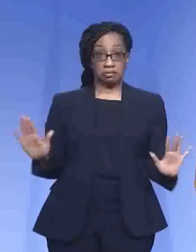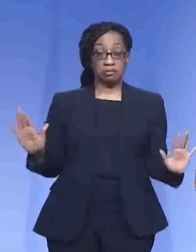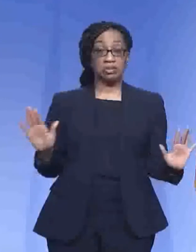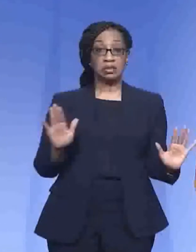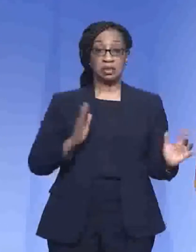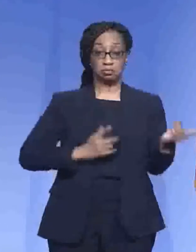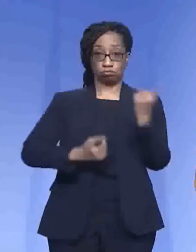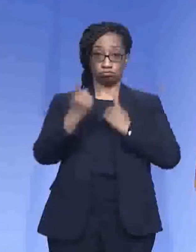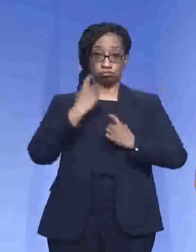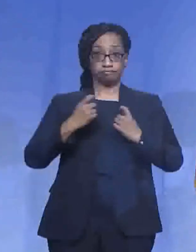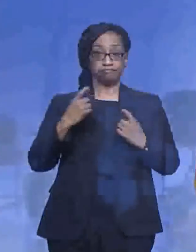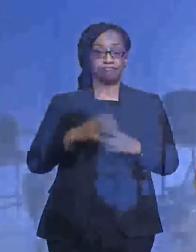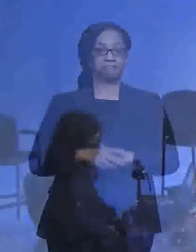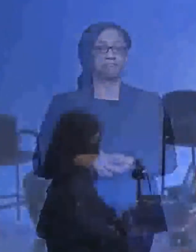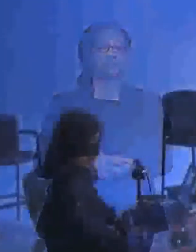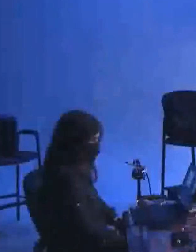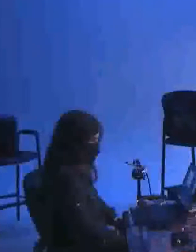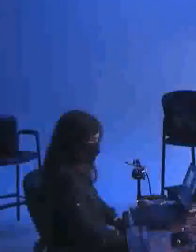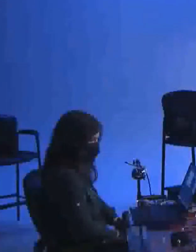have. David Sweat.